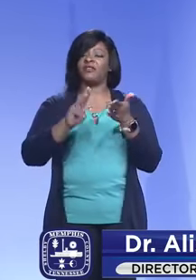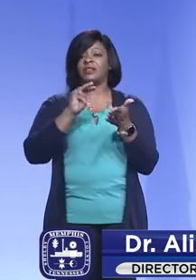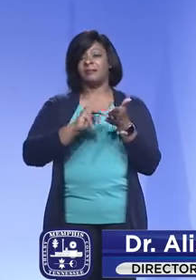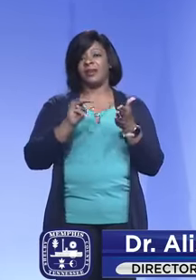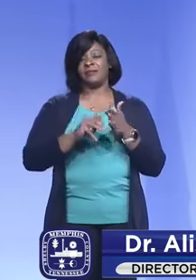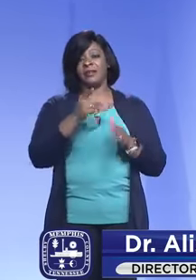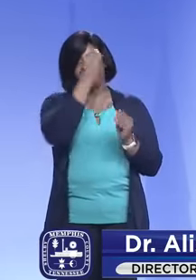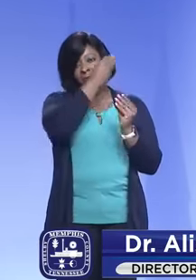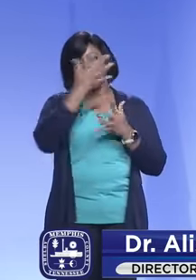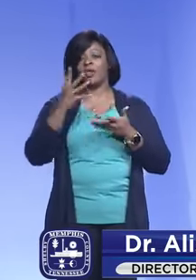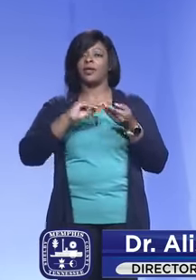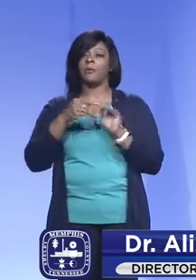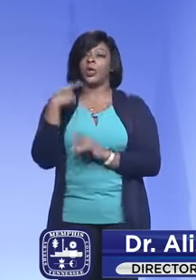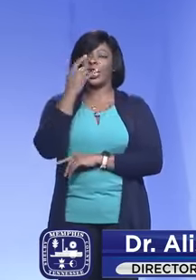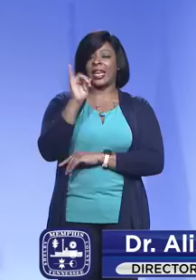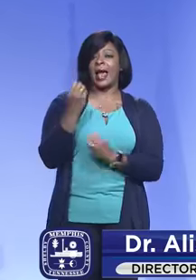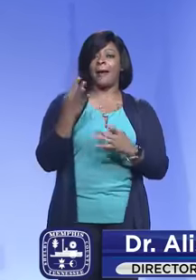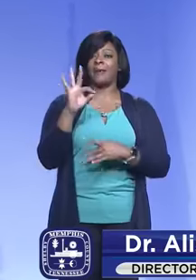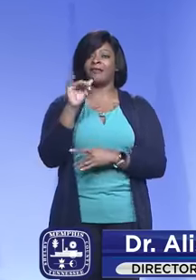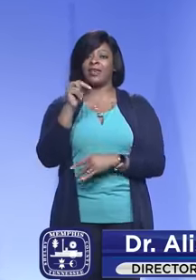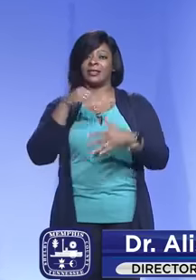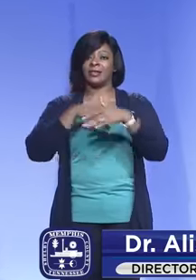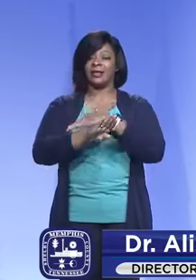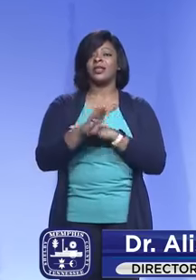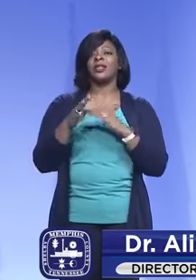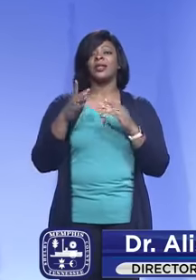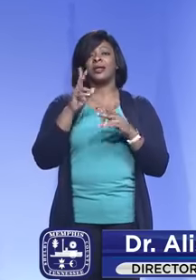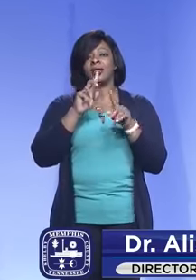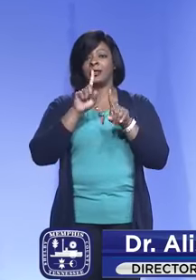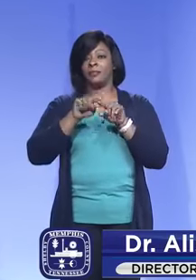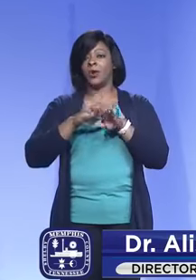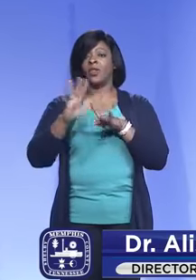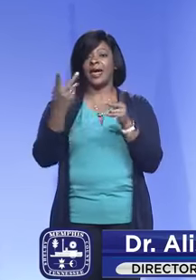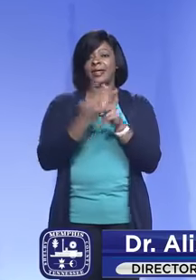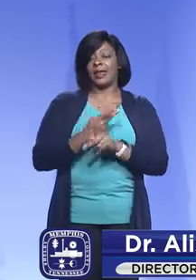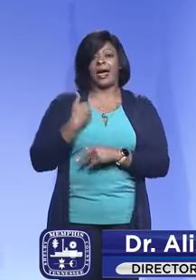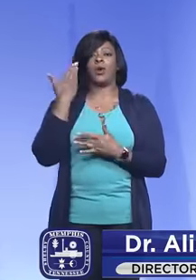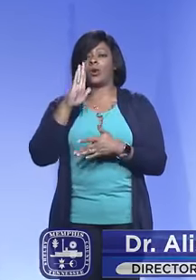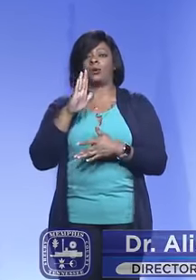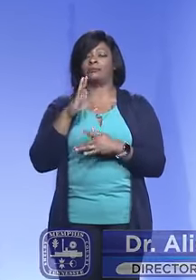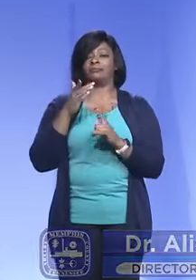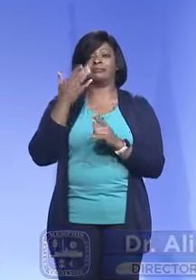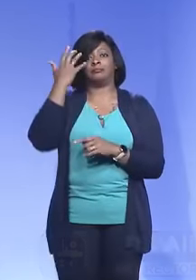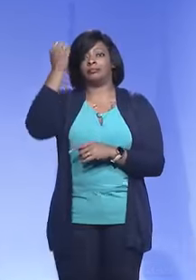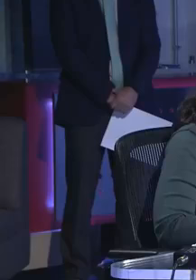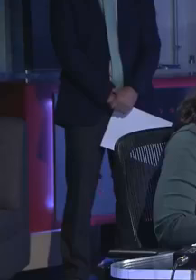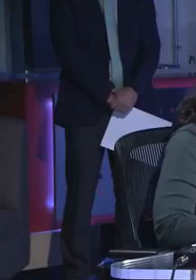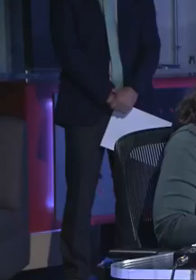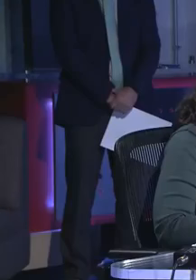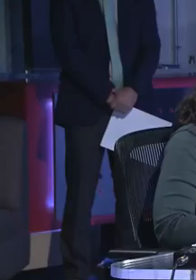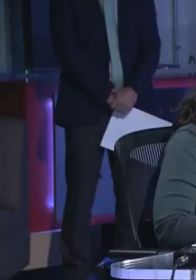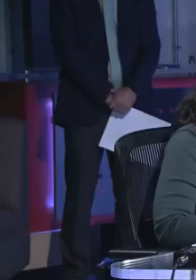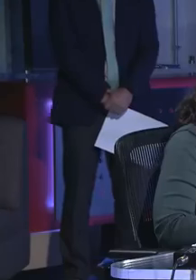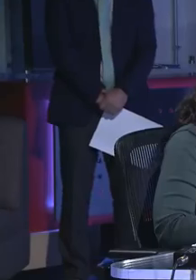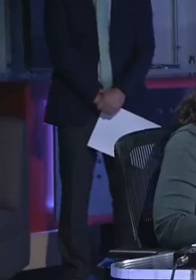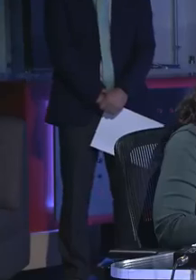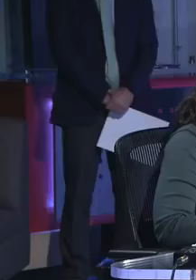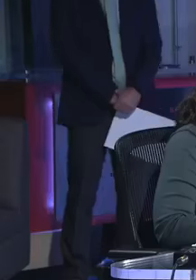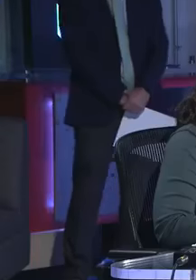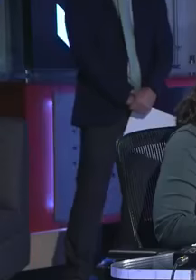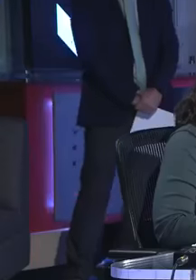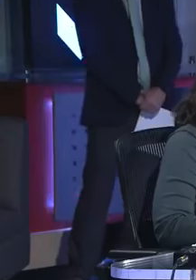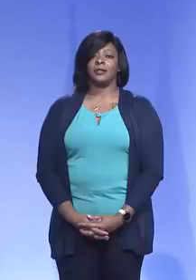to say what that number would be based on their calculations, because I don't know off the top of my head. Laura Testino, Commercial